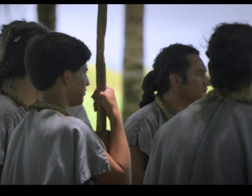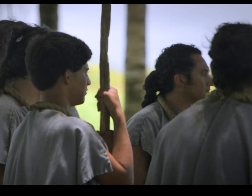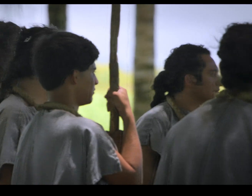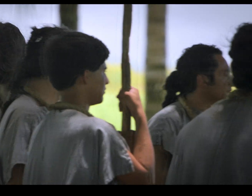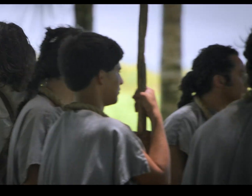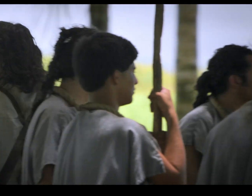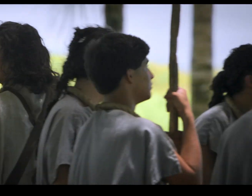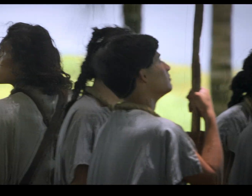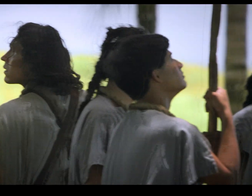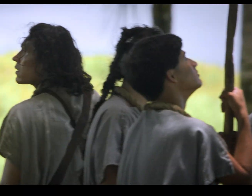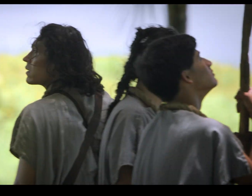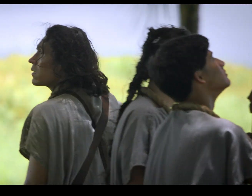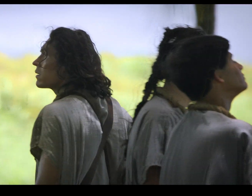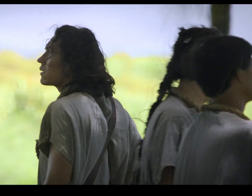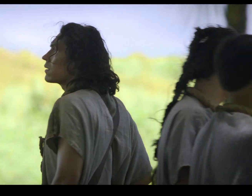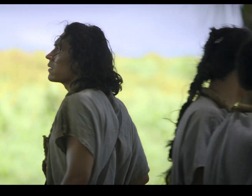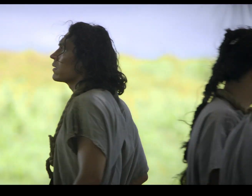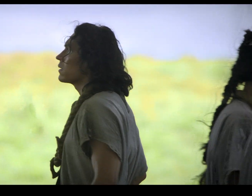of